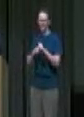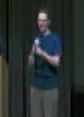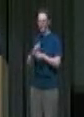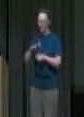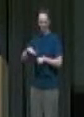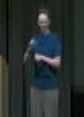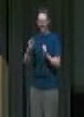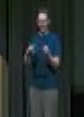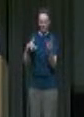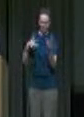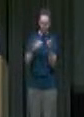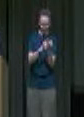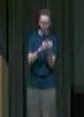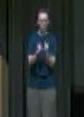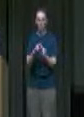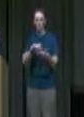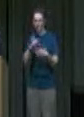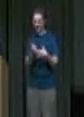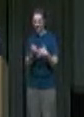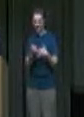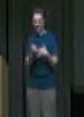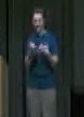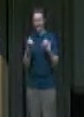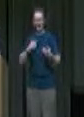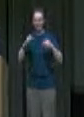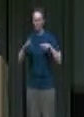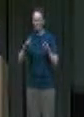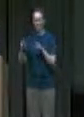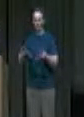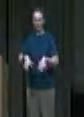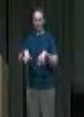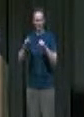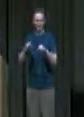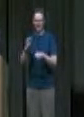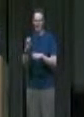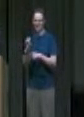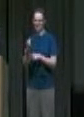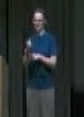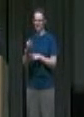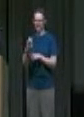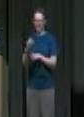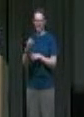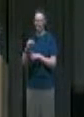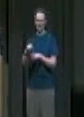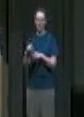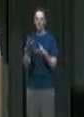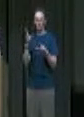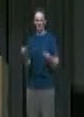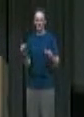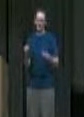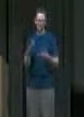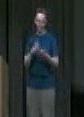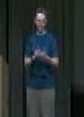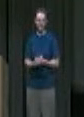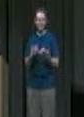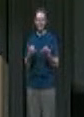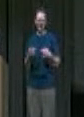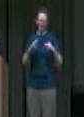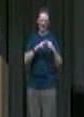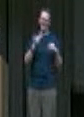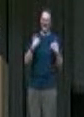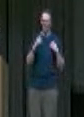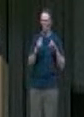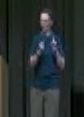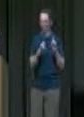the project, and am now ready to take on the sediment remediation piece. Before I dive into the slides, I want to take a second